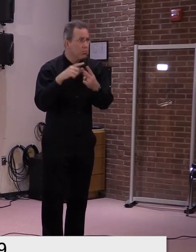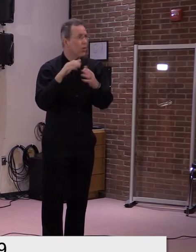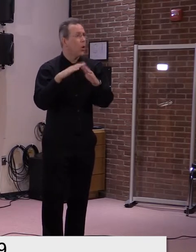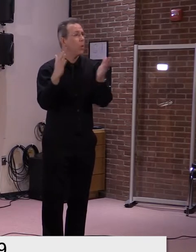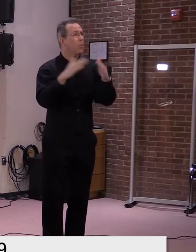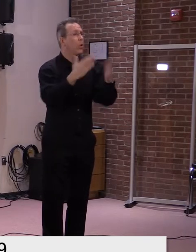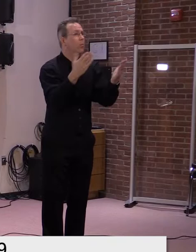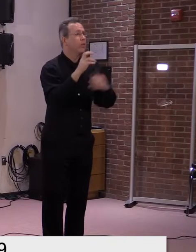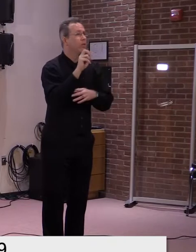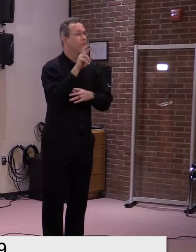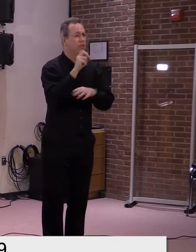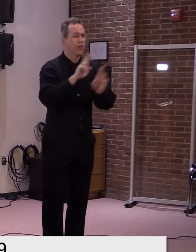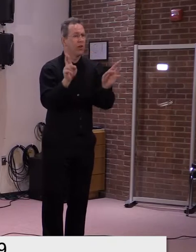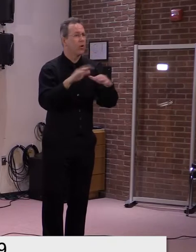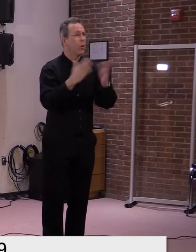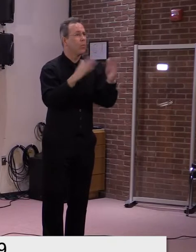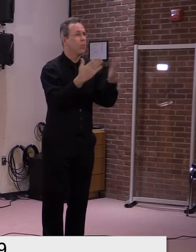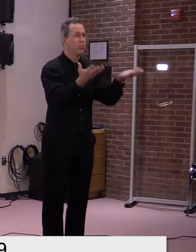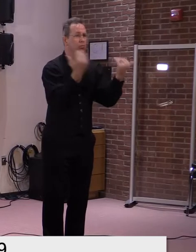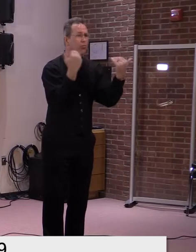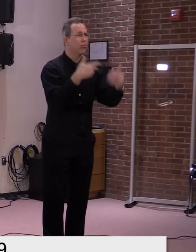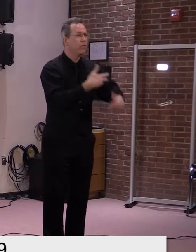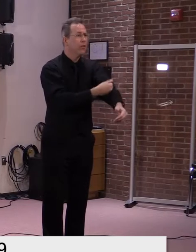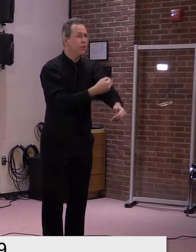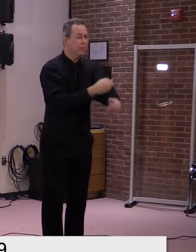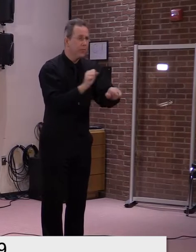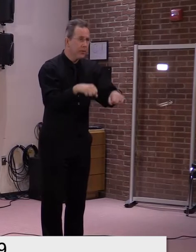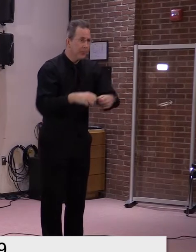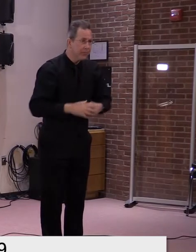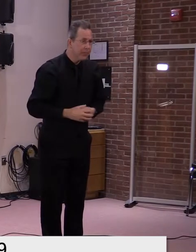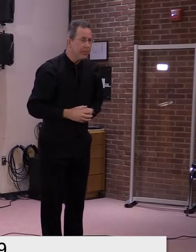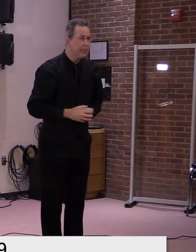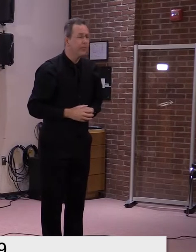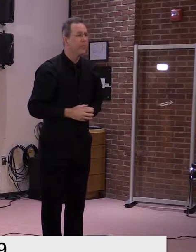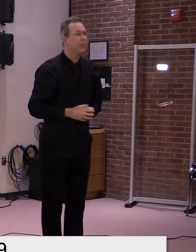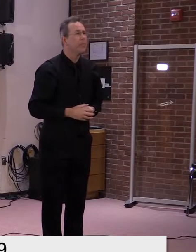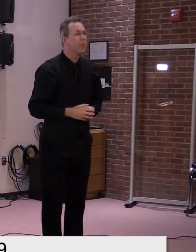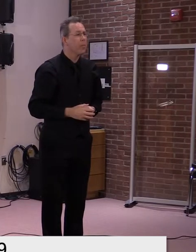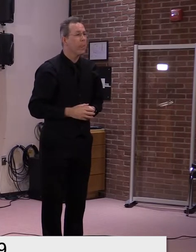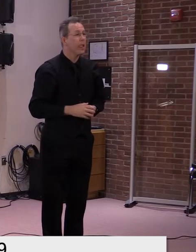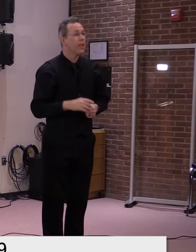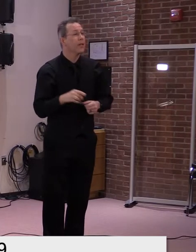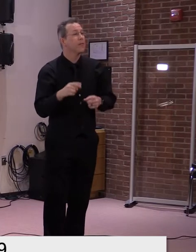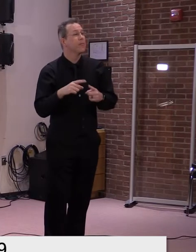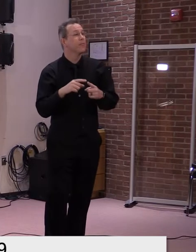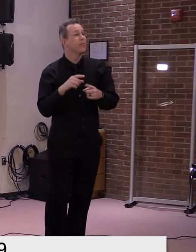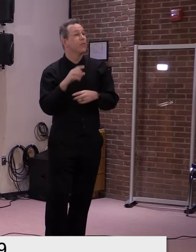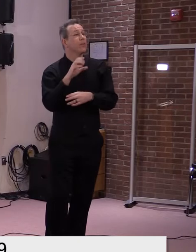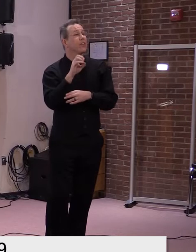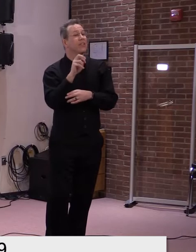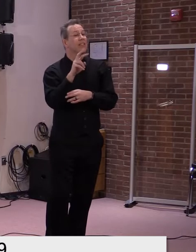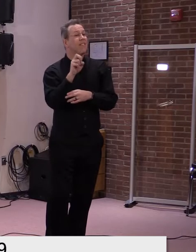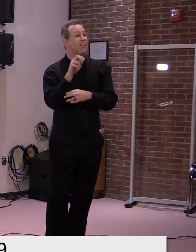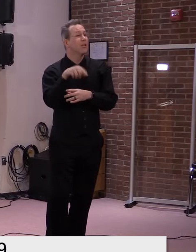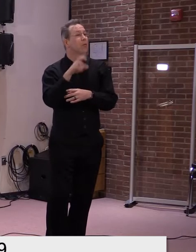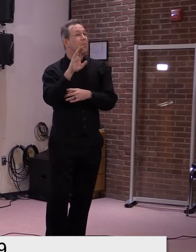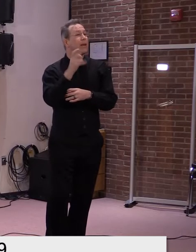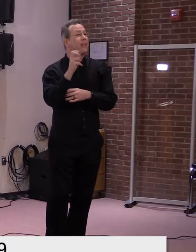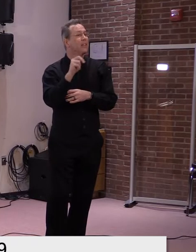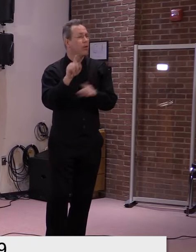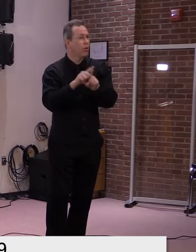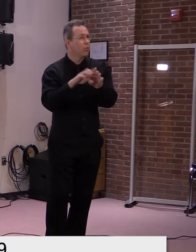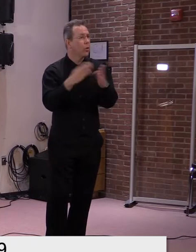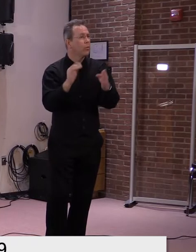the CVS in Bennington will begin vaccinating Vermonters. As you can make an appointment at